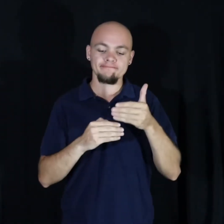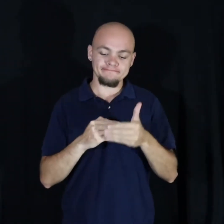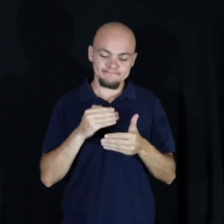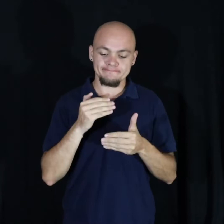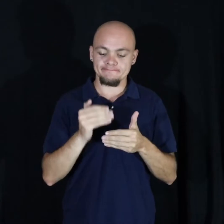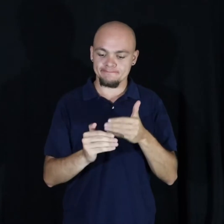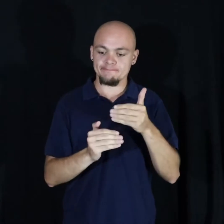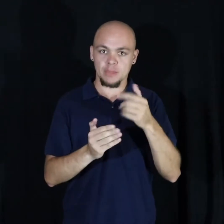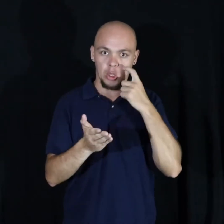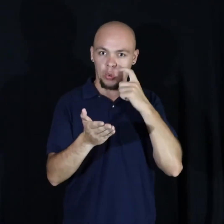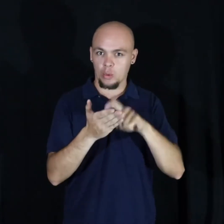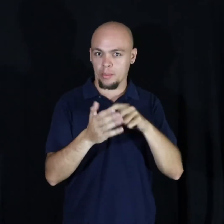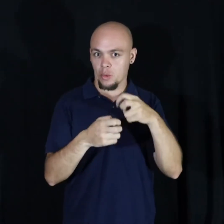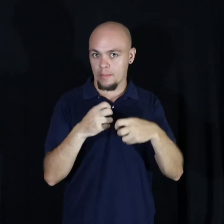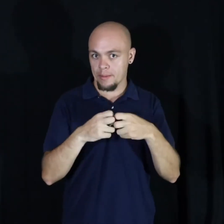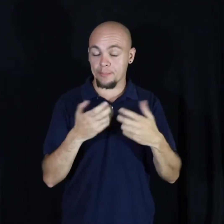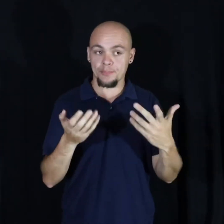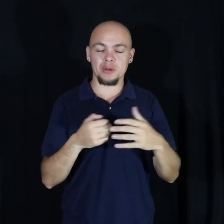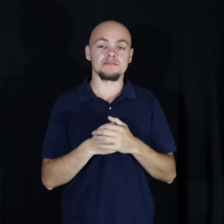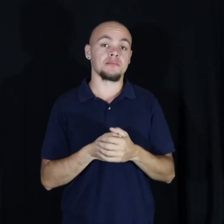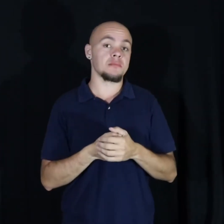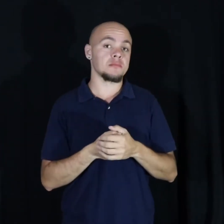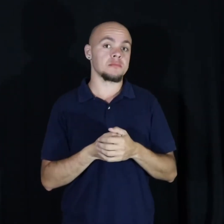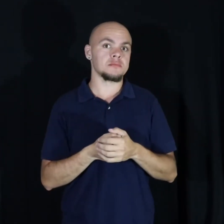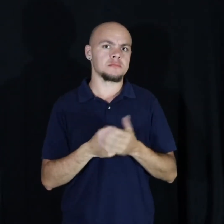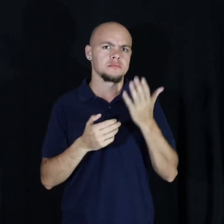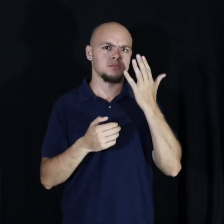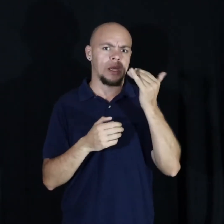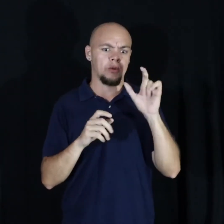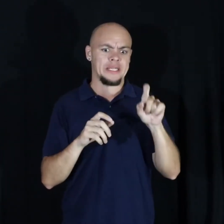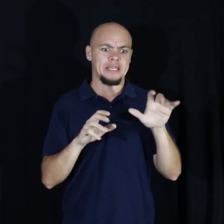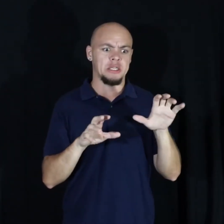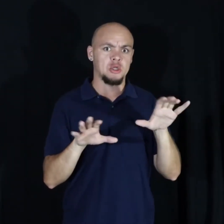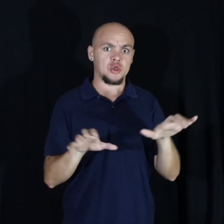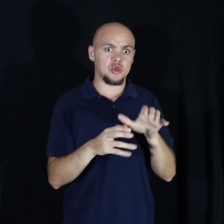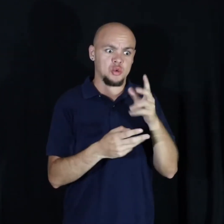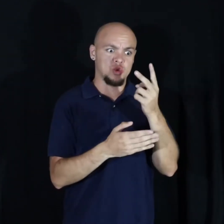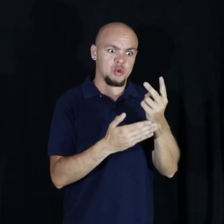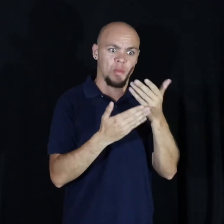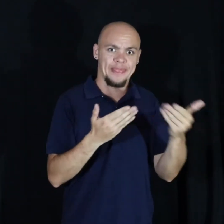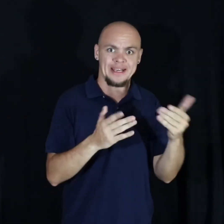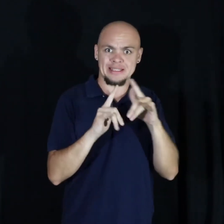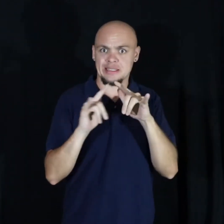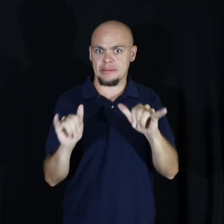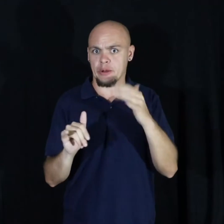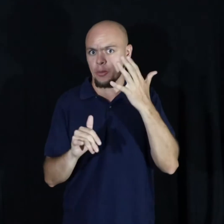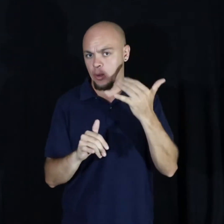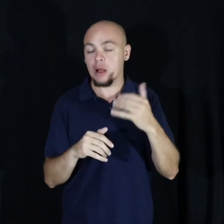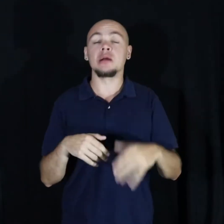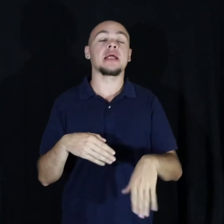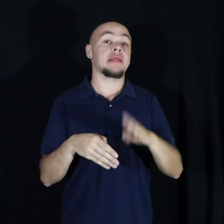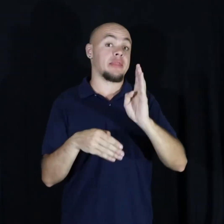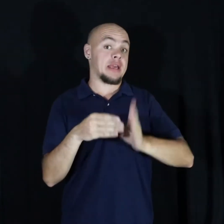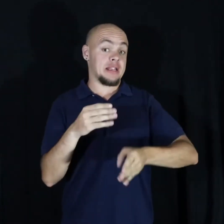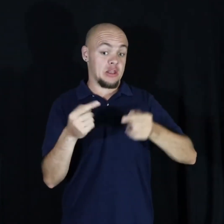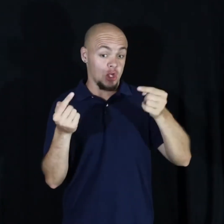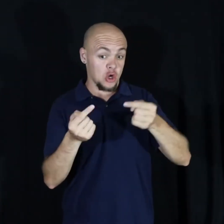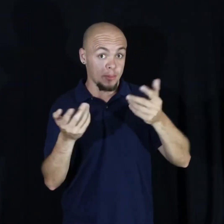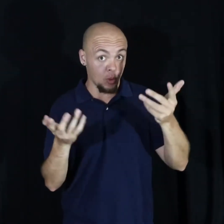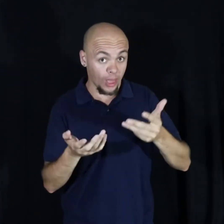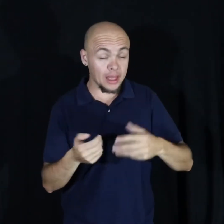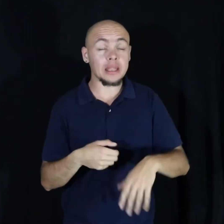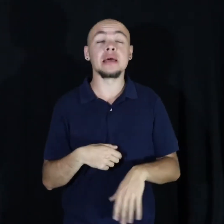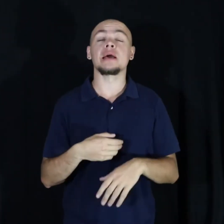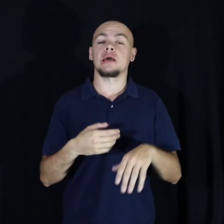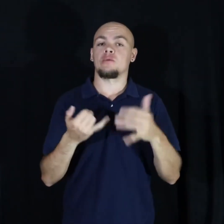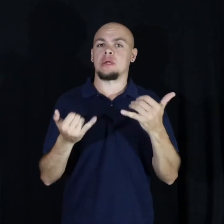time. First, we'll look at what causes us to multitask. Then we'll look at the harms that come out of it, and finally, we'll discover what we can do right